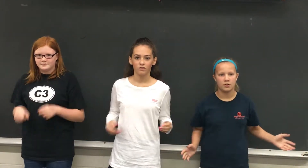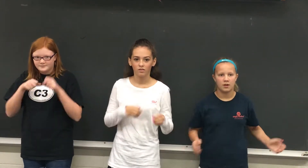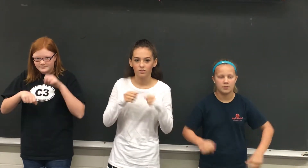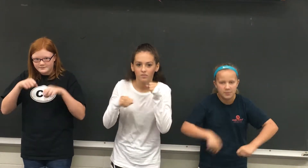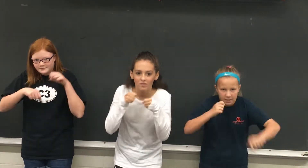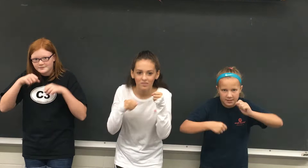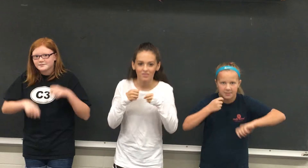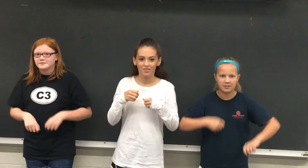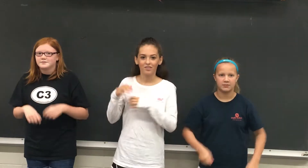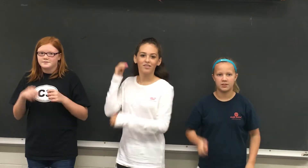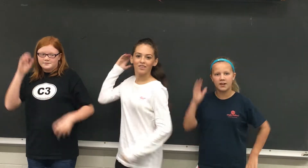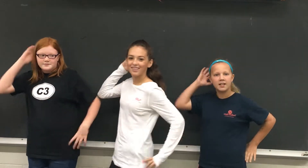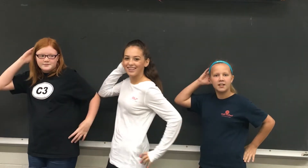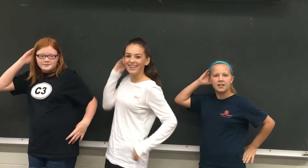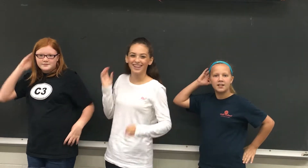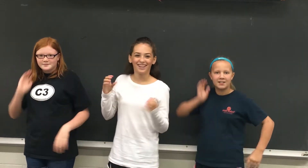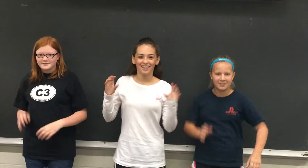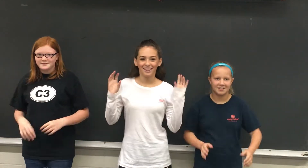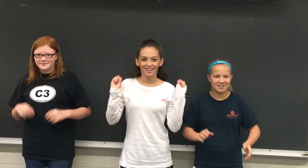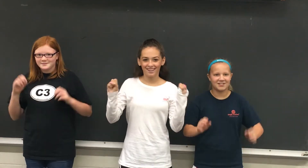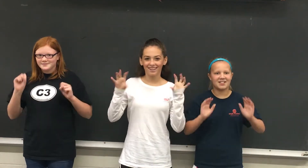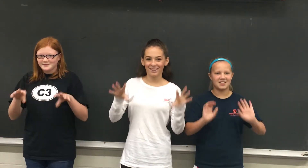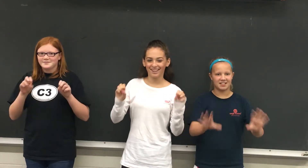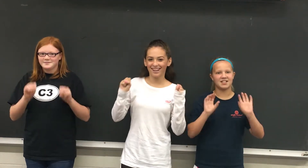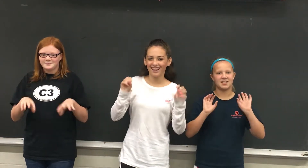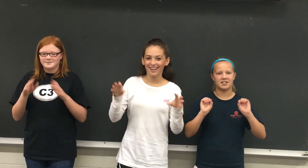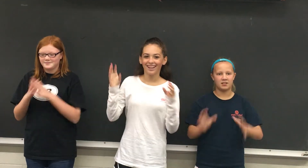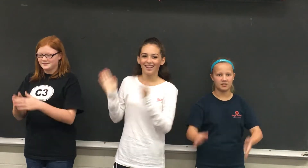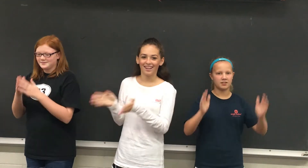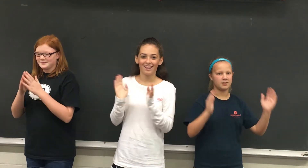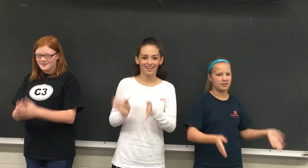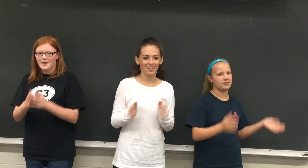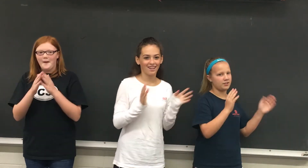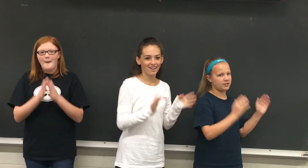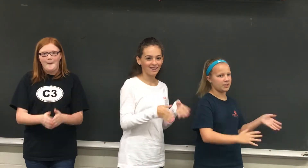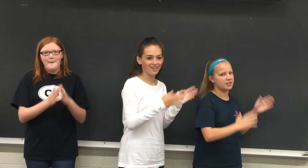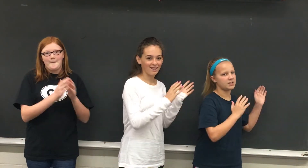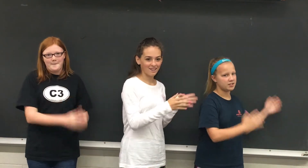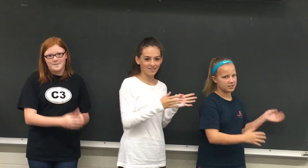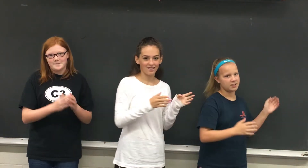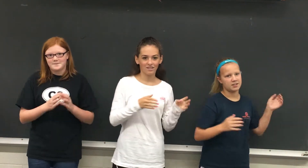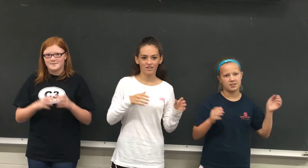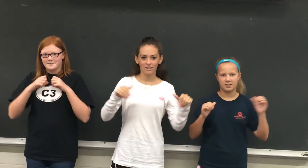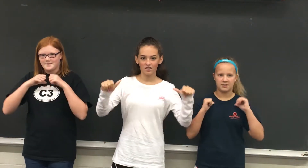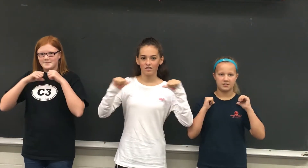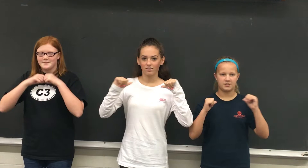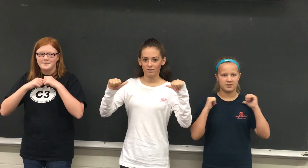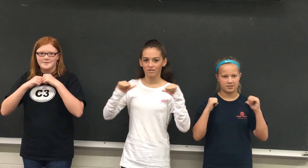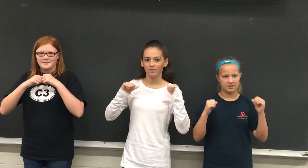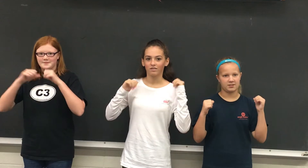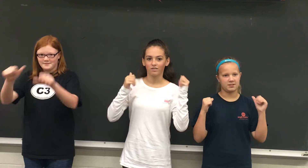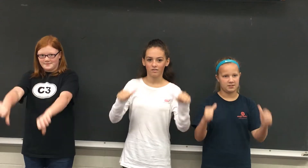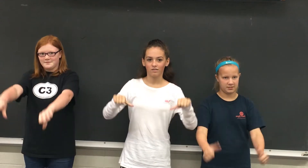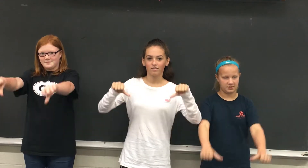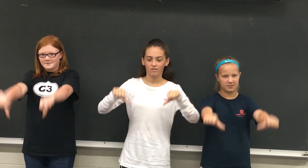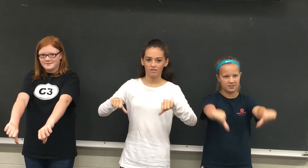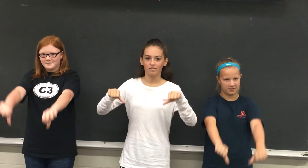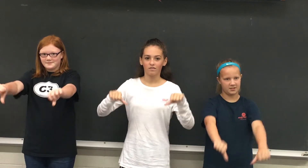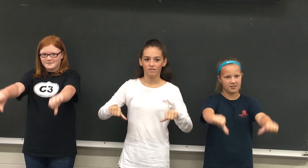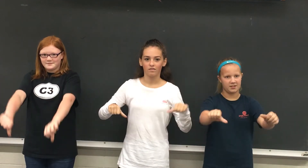and be eaten. People define areas with similar glitches based upon their common characteristics. But I move to regions, yeah, for all you cynics that are difficult